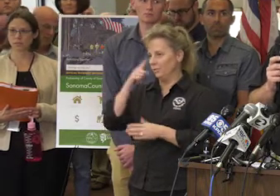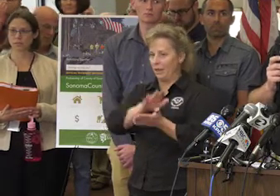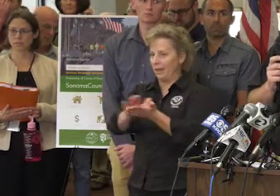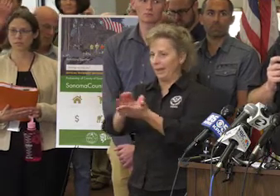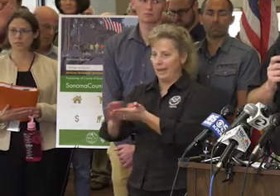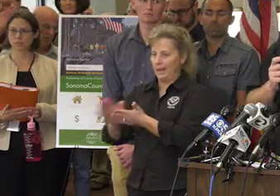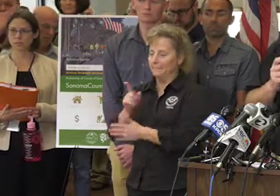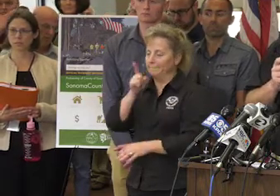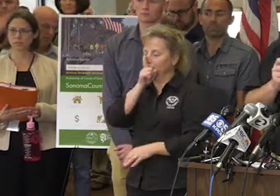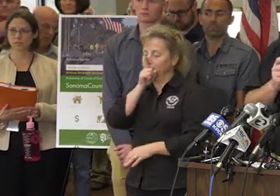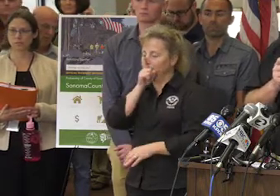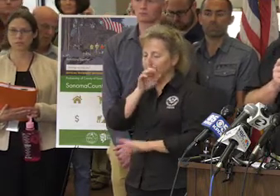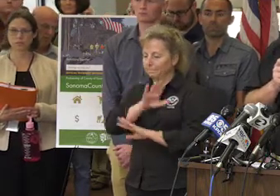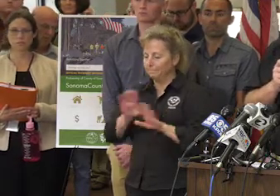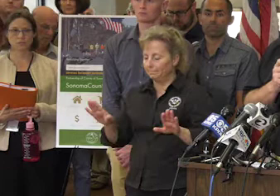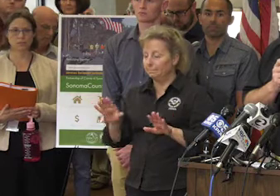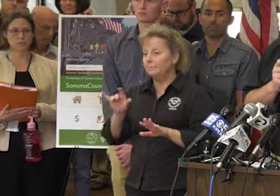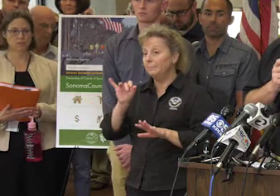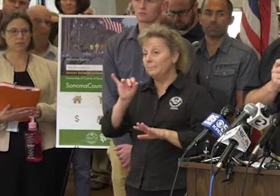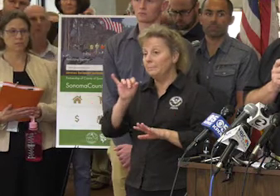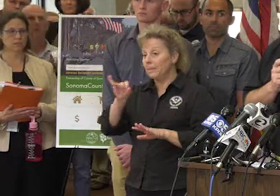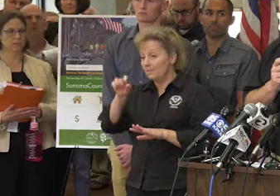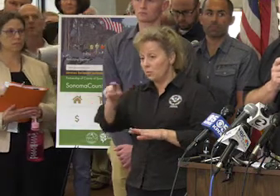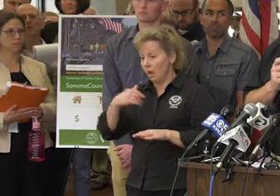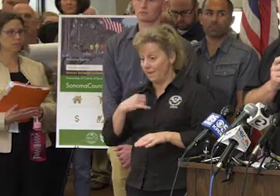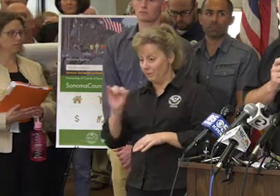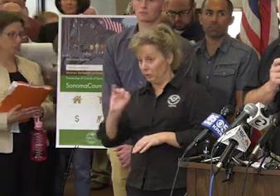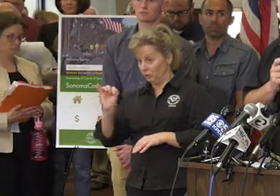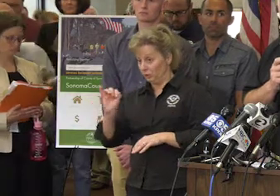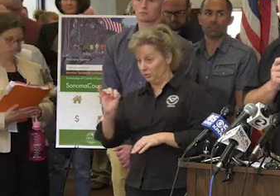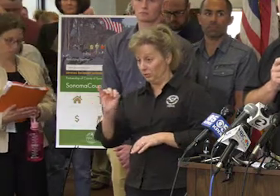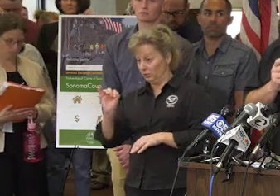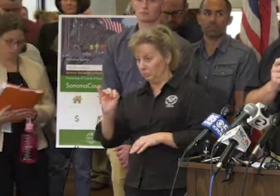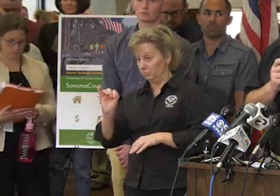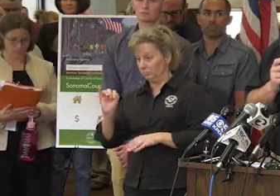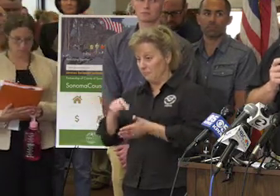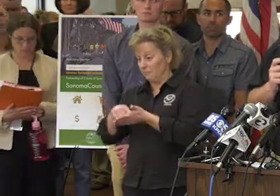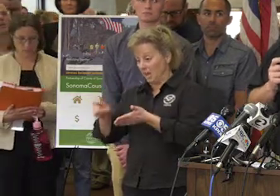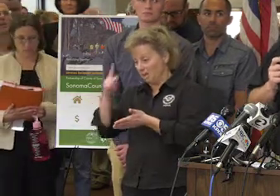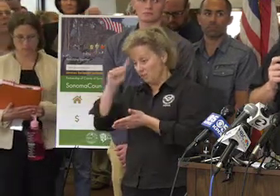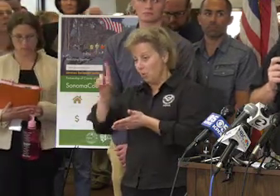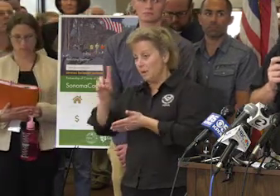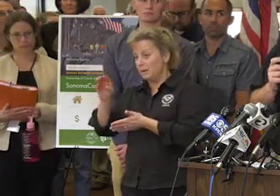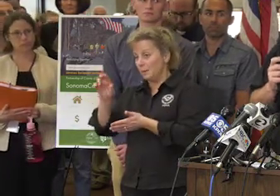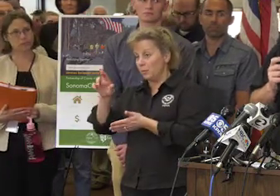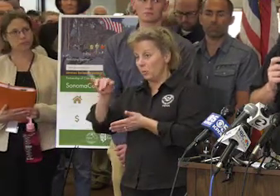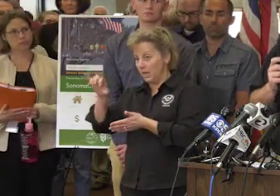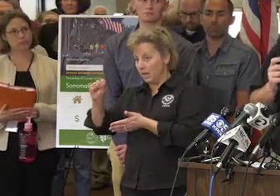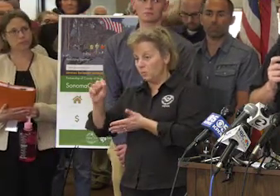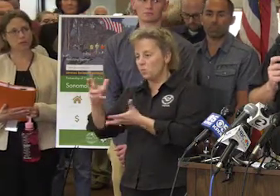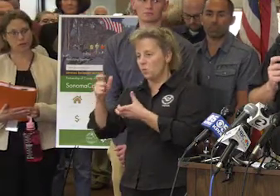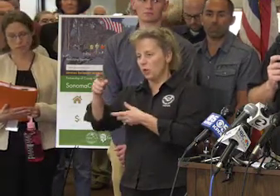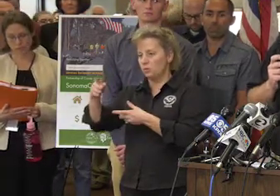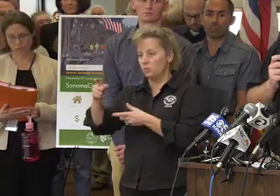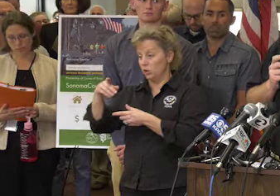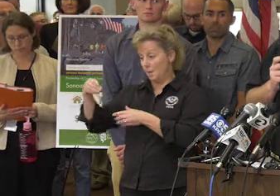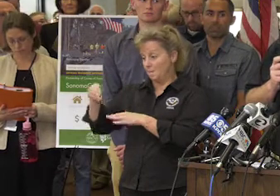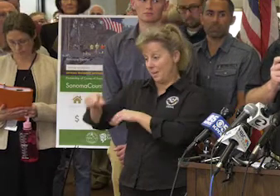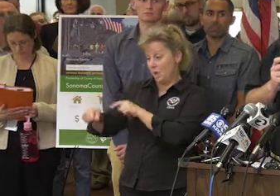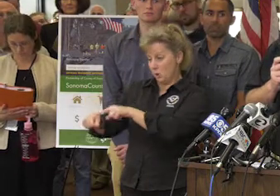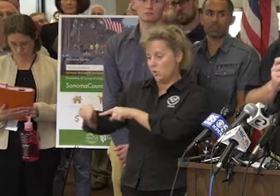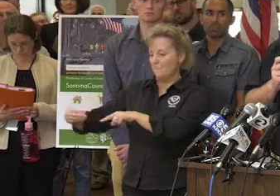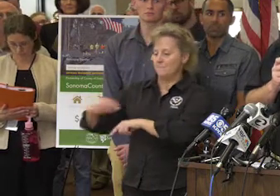cleanup. If you have insurance that has a clause for debris, we'll be looking to collect that. If